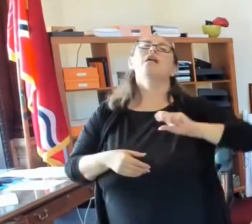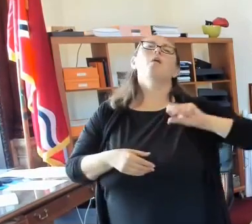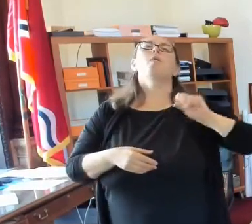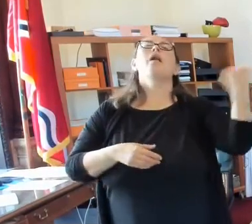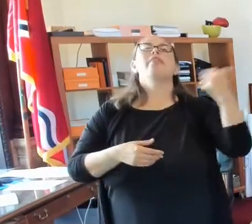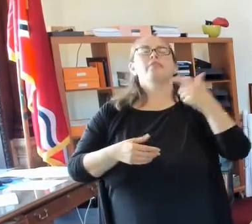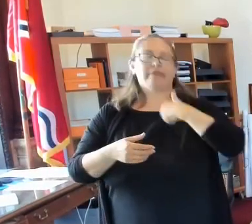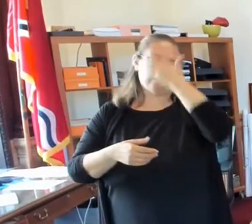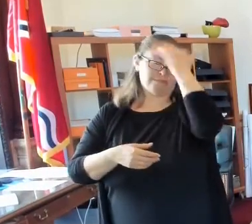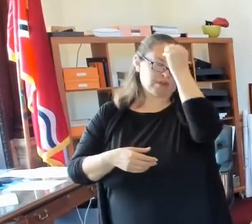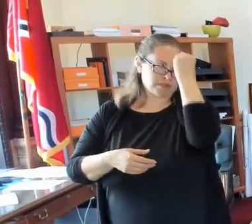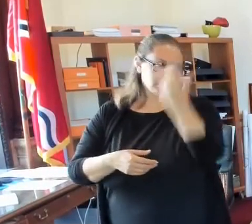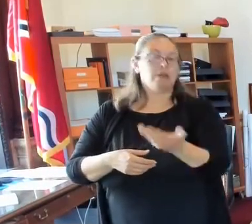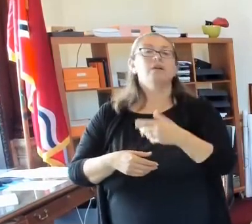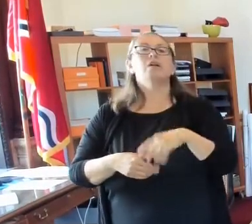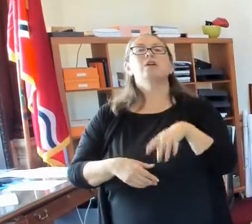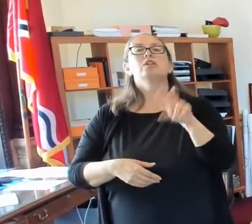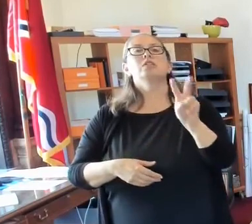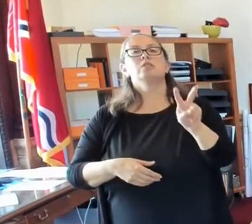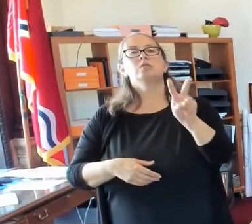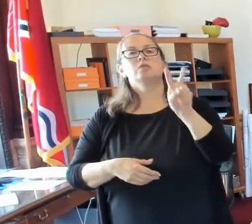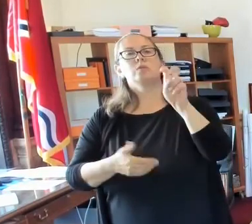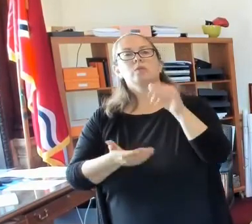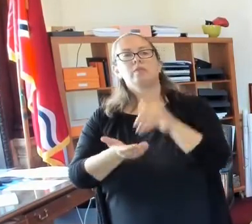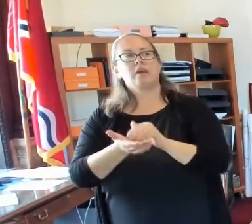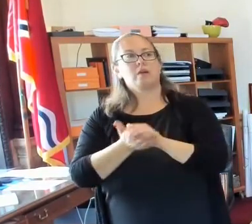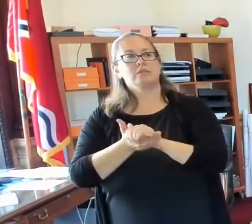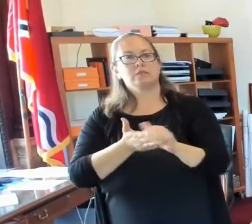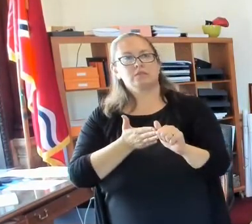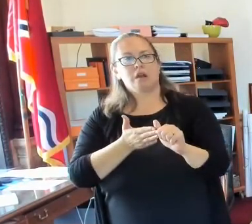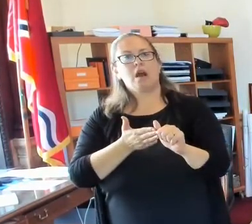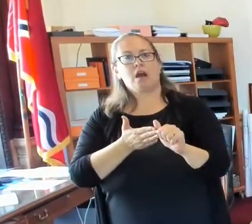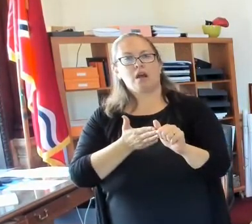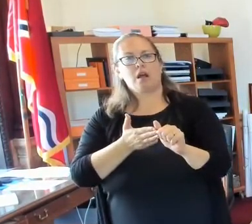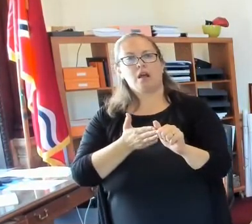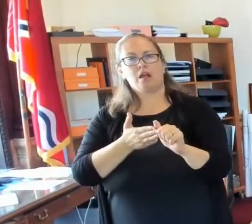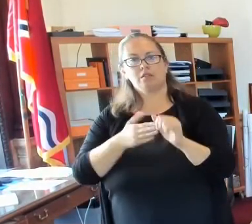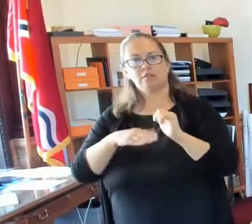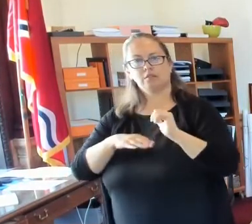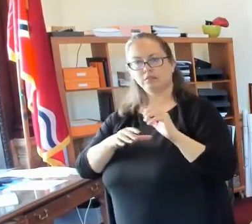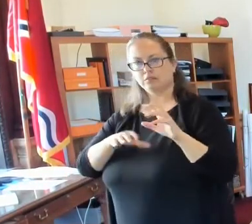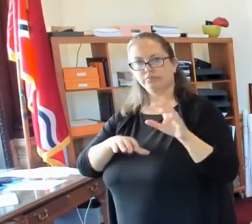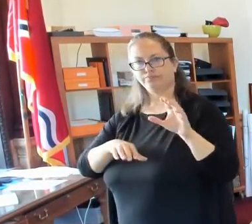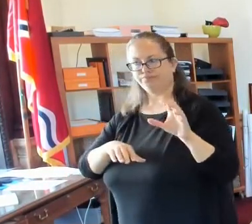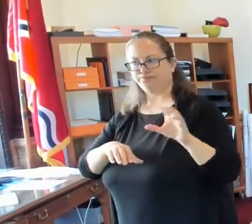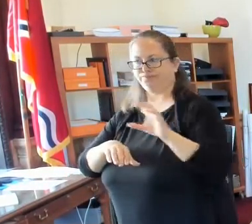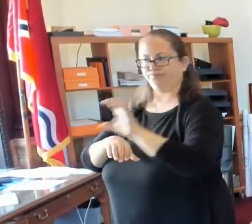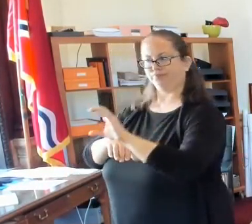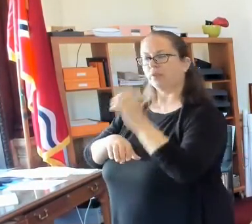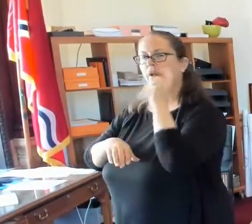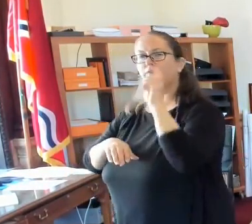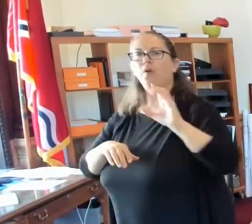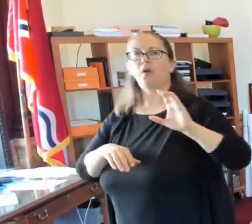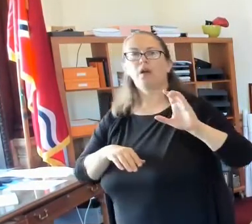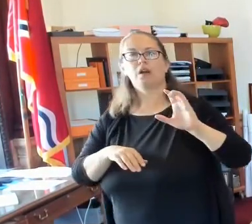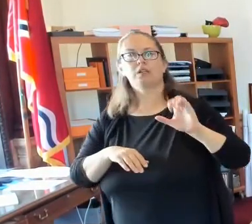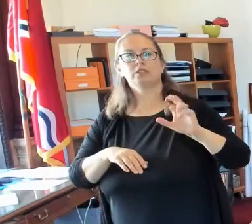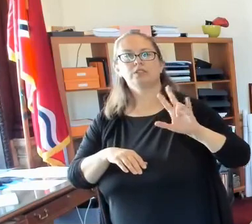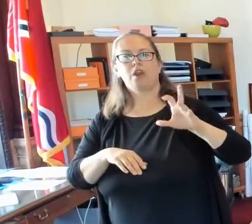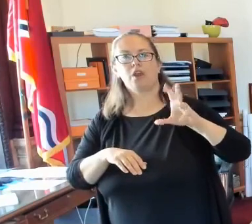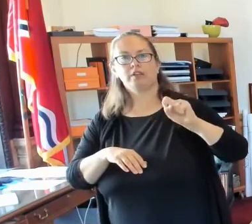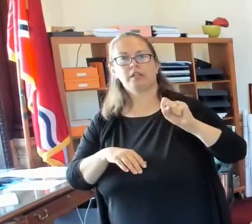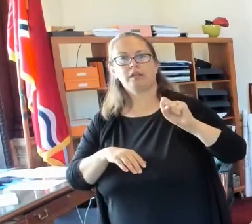ENA, we did allocate $200,000 for the circuit courts to be able to use